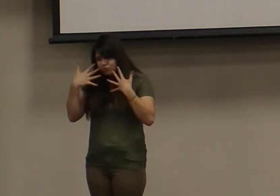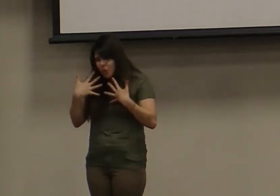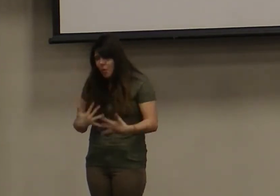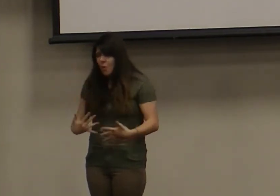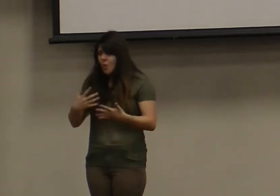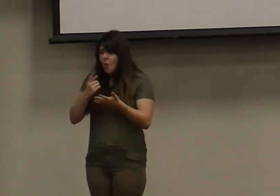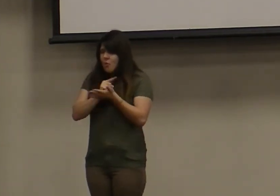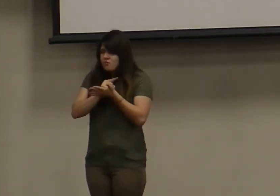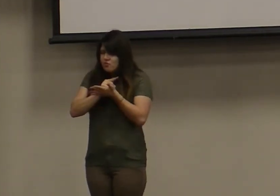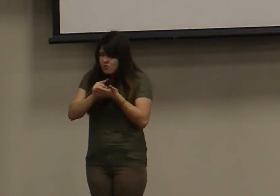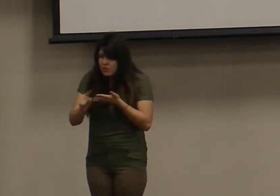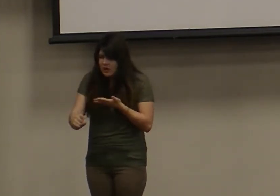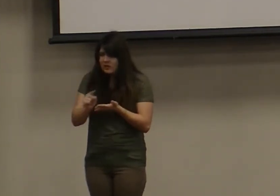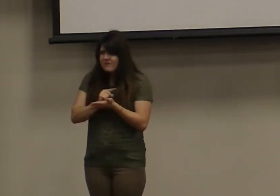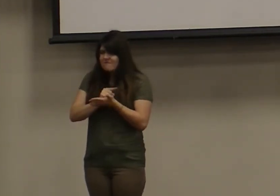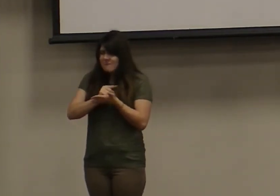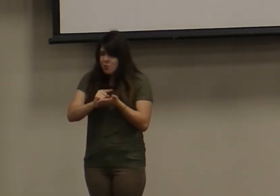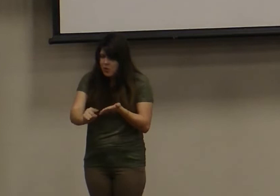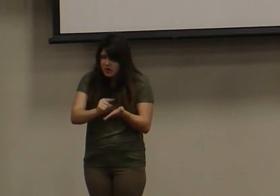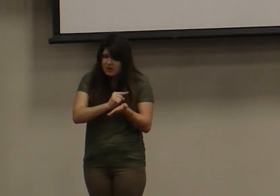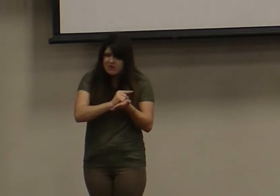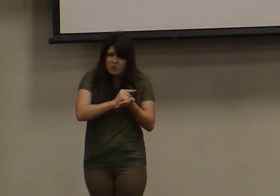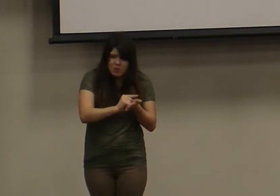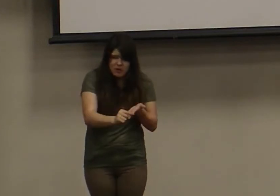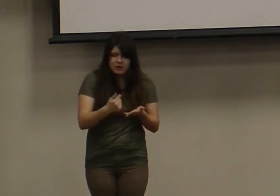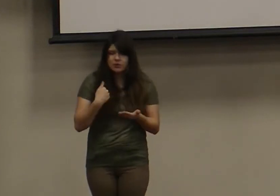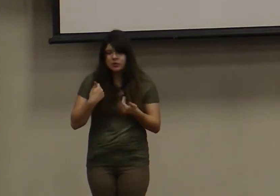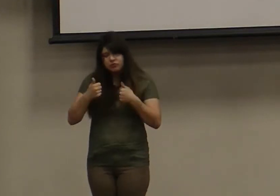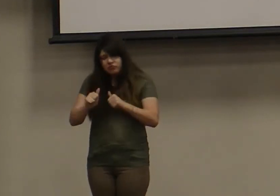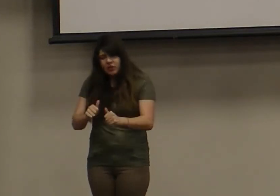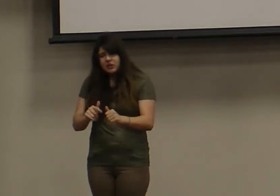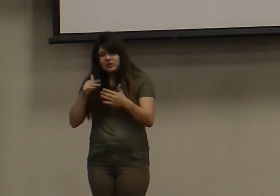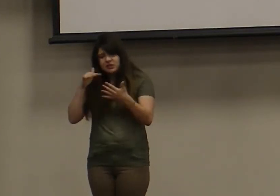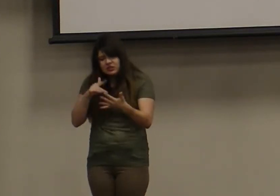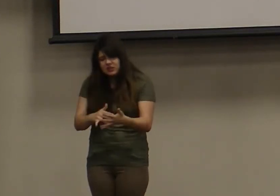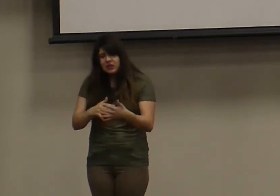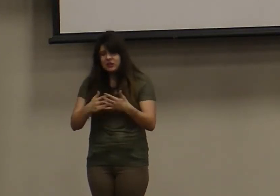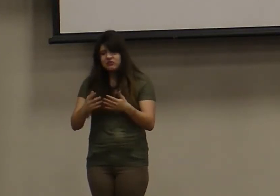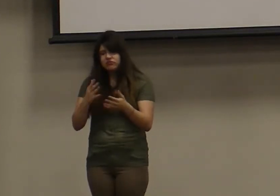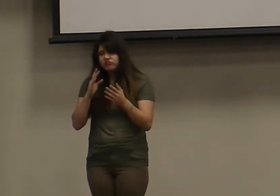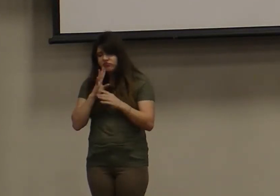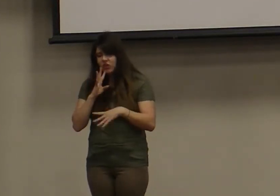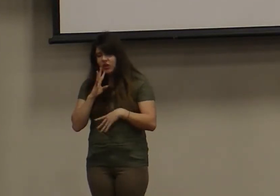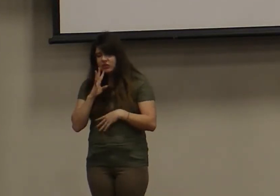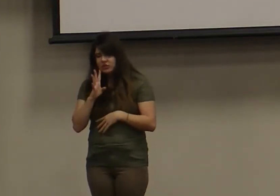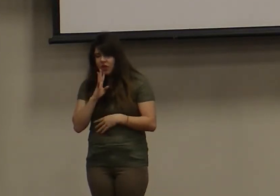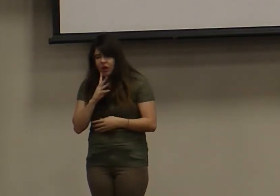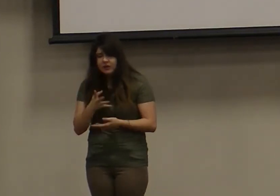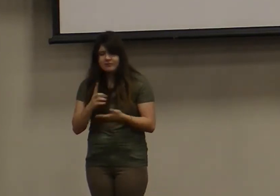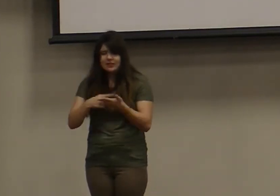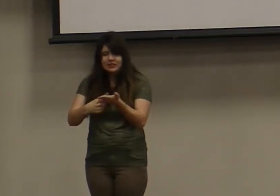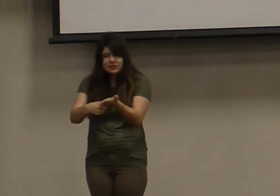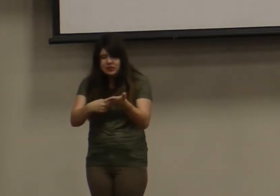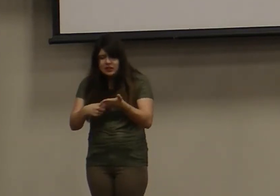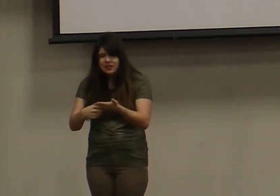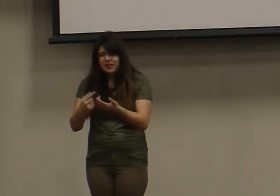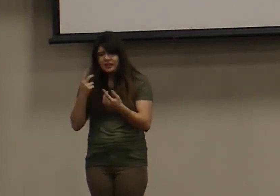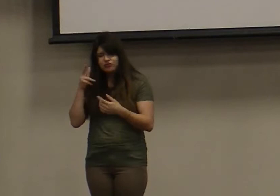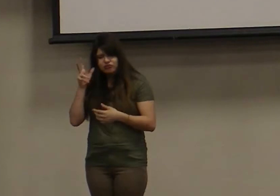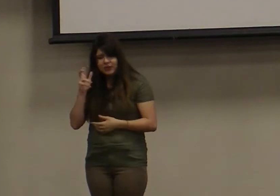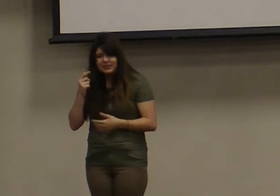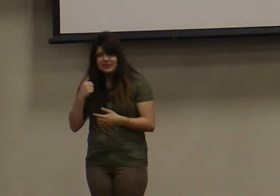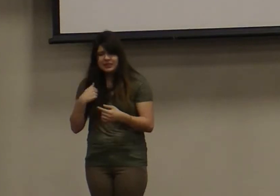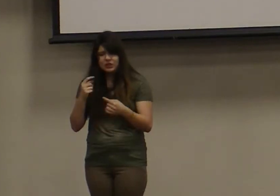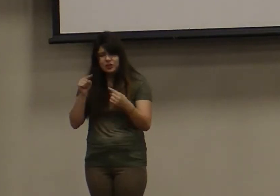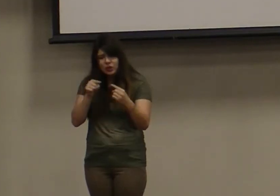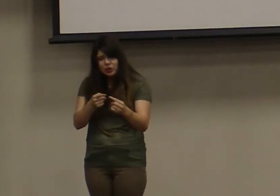after week as we try to work through study and just talk things out, and as I tried to listen to the hurt that's going on